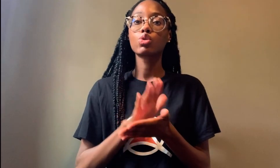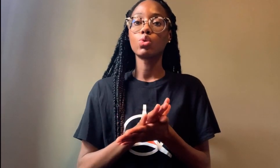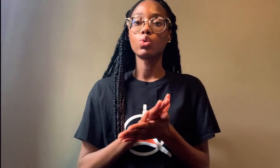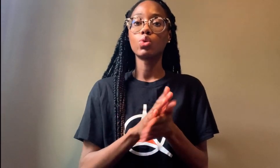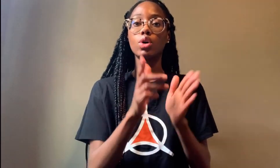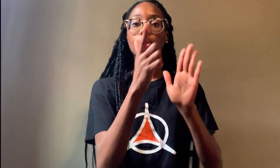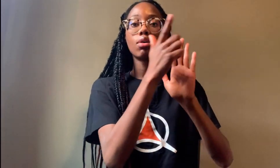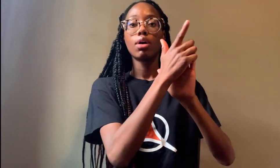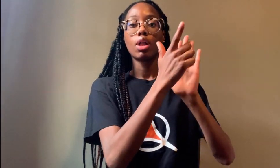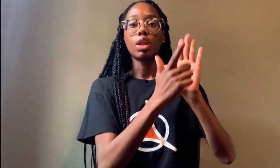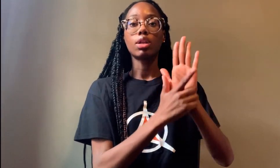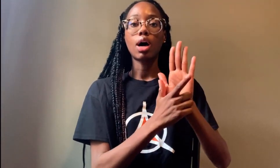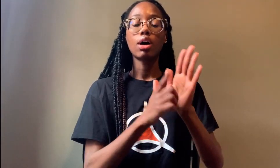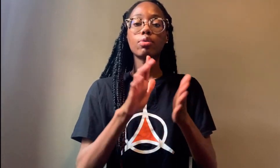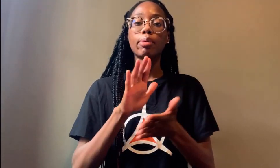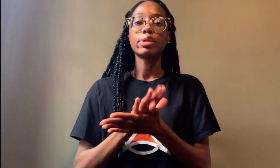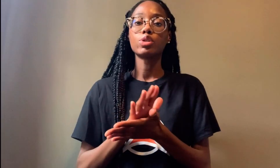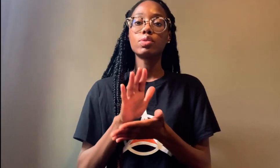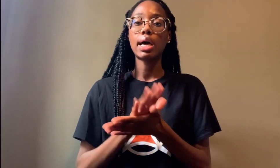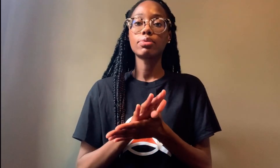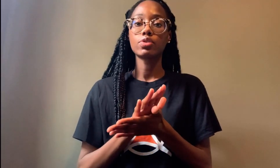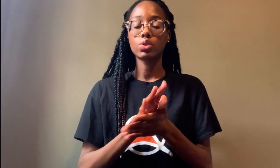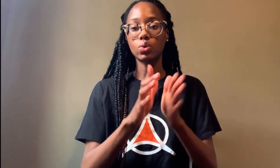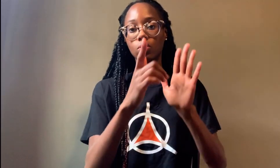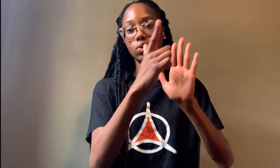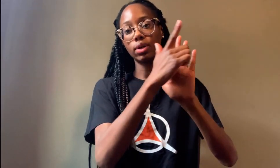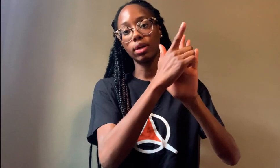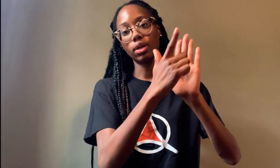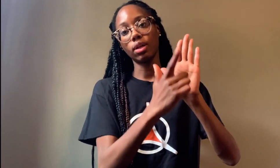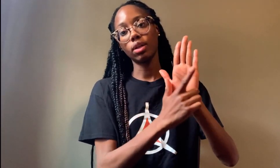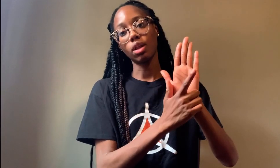school. Law, remember 2 taps for school. Law,